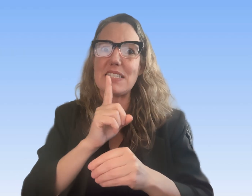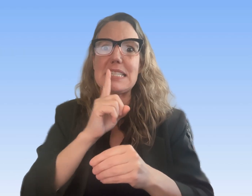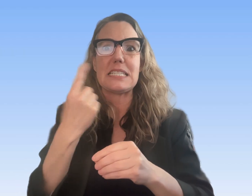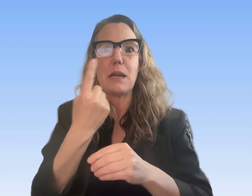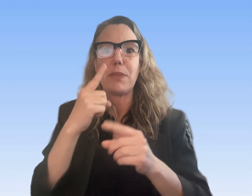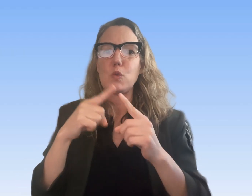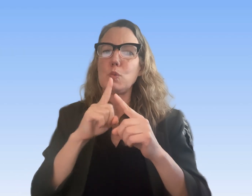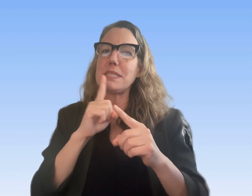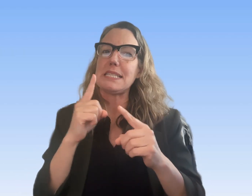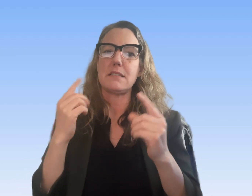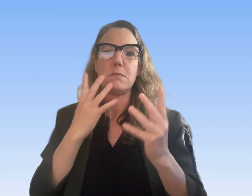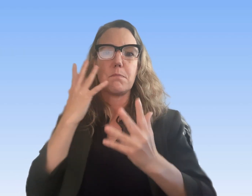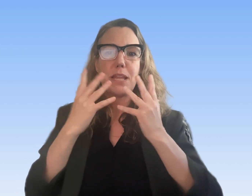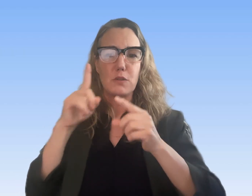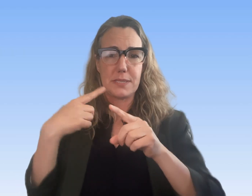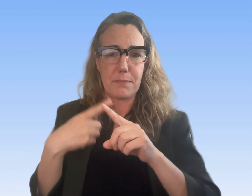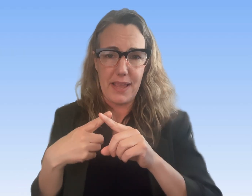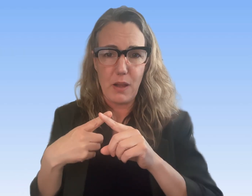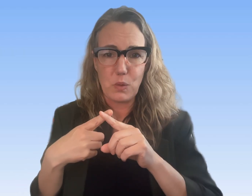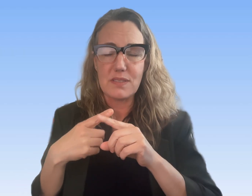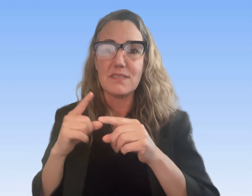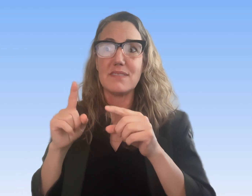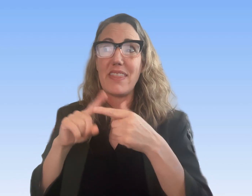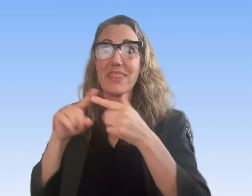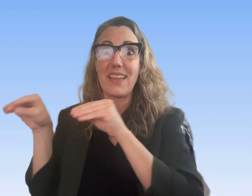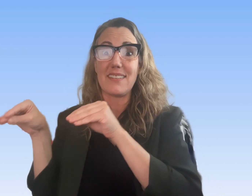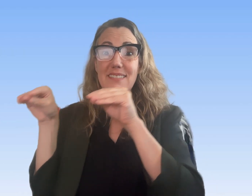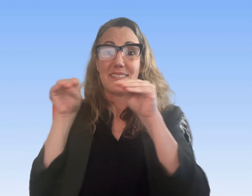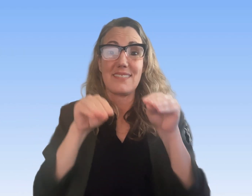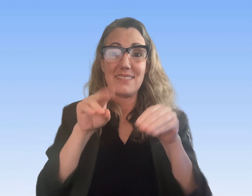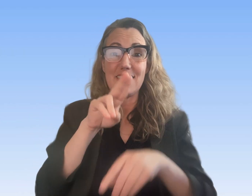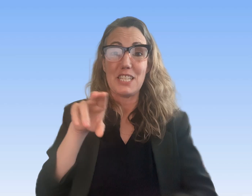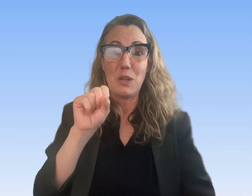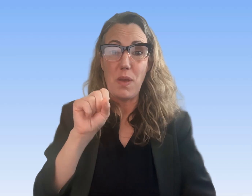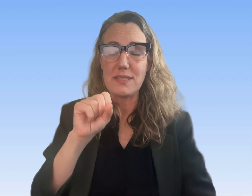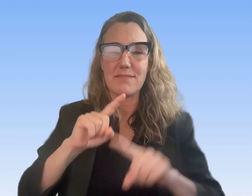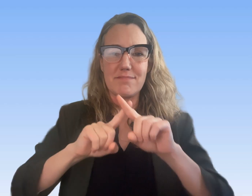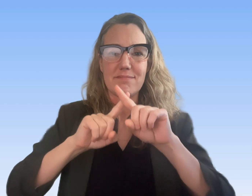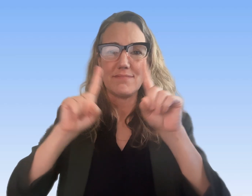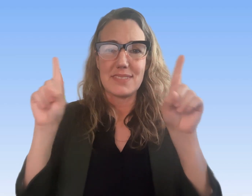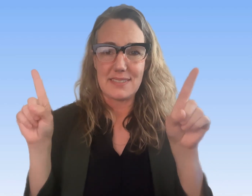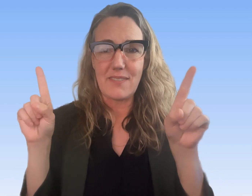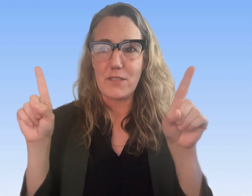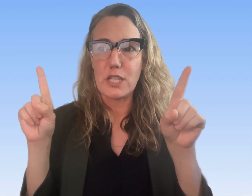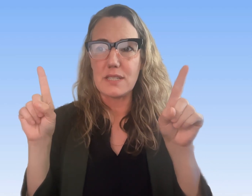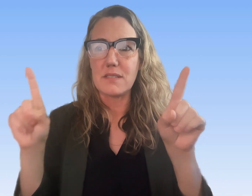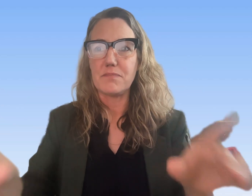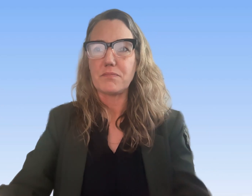is something to be embarrassed about. Then US is different.